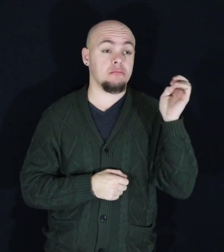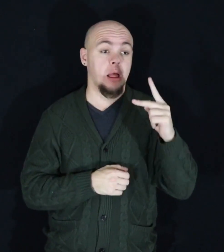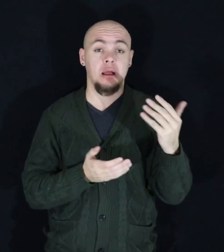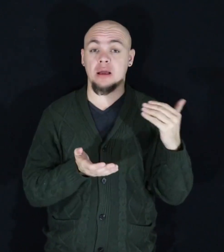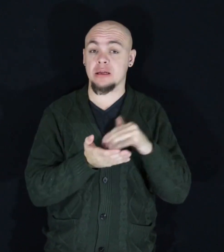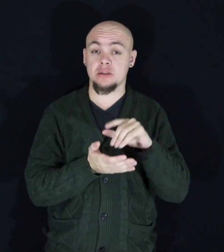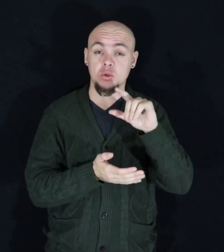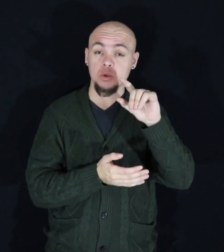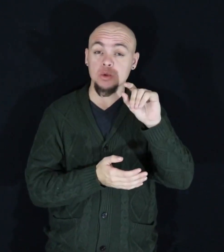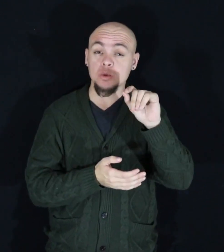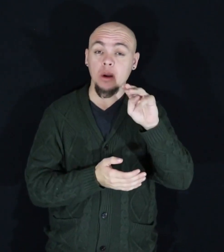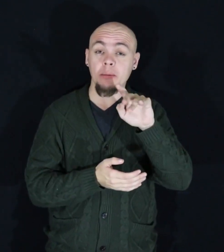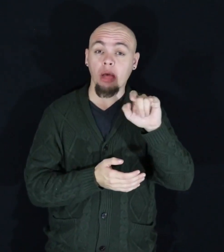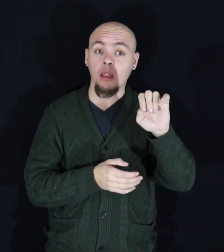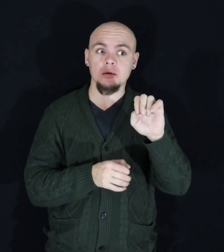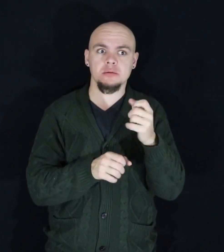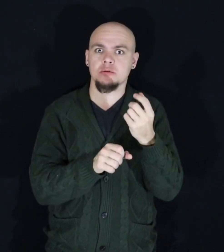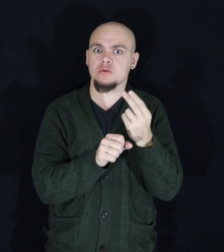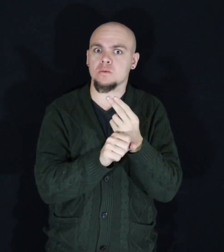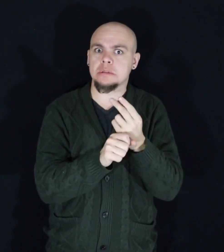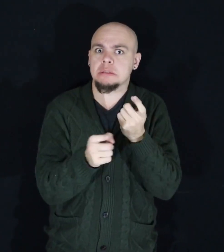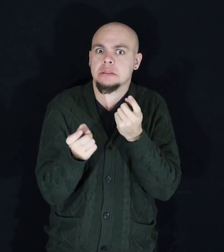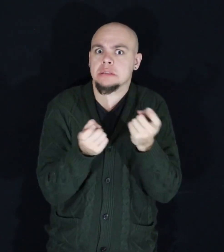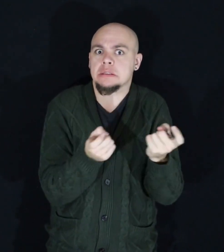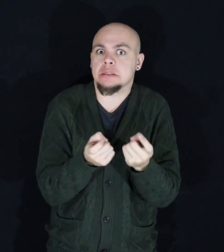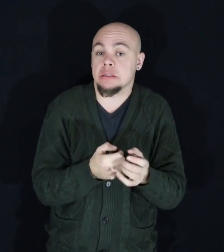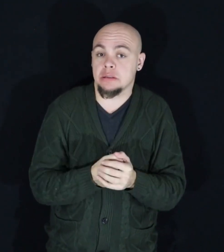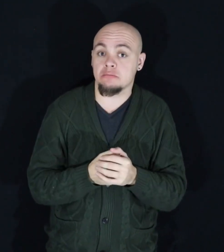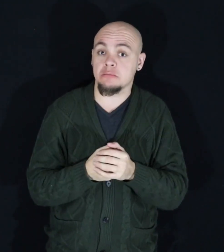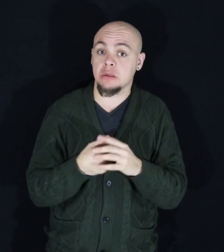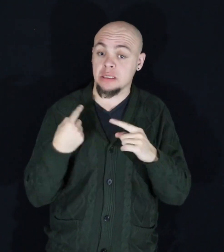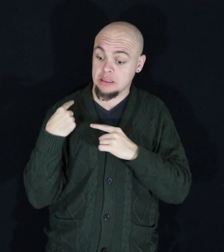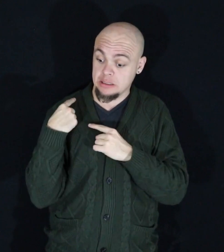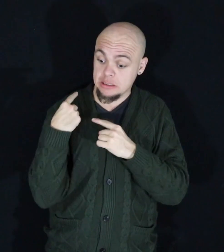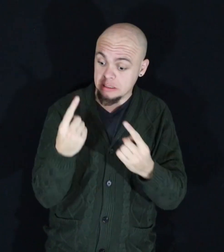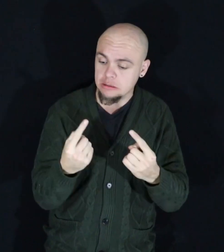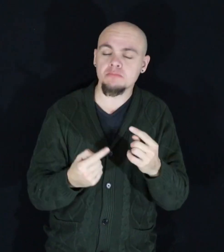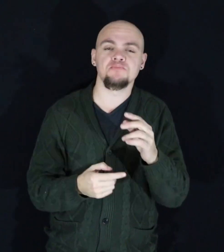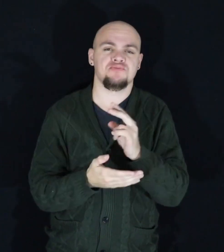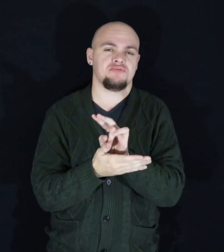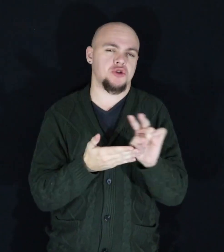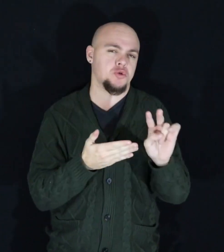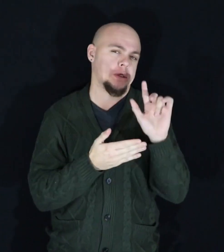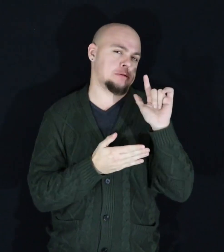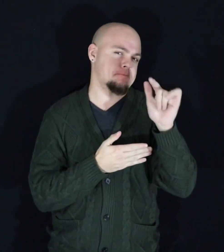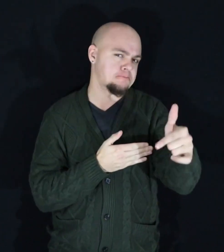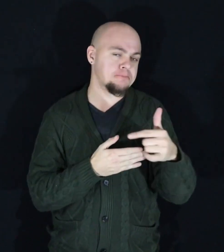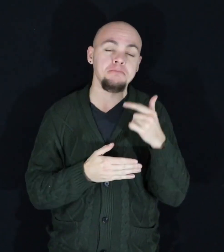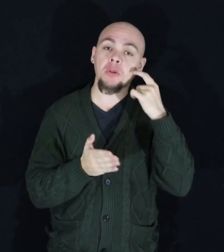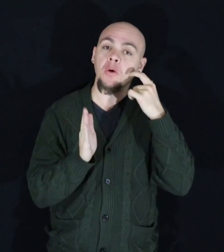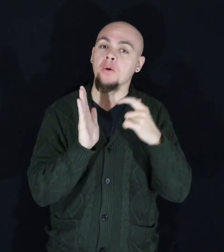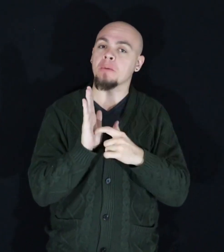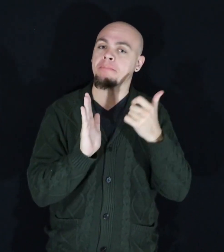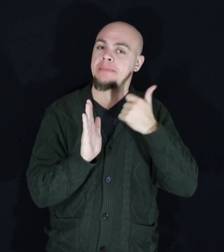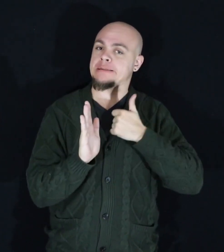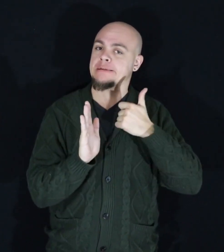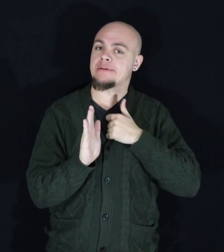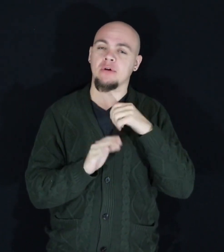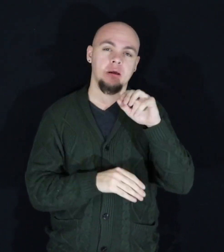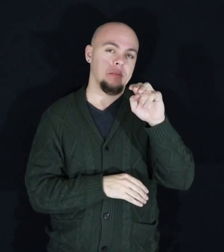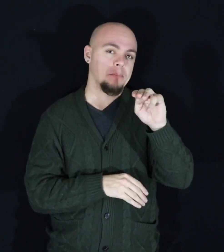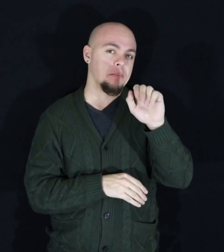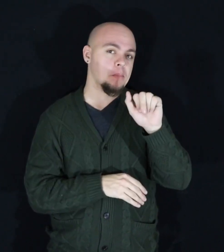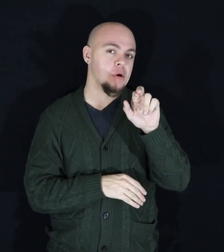20 miles on skis. And since then, well, about 2 weeks later, I found myself up on the Maroon